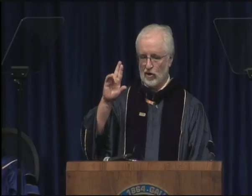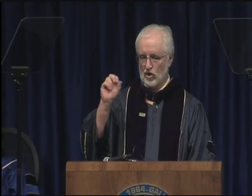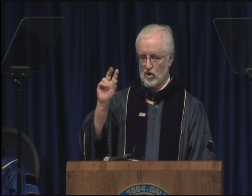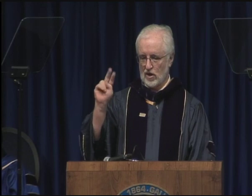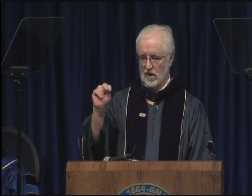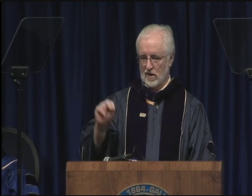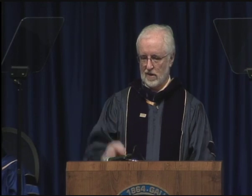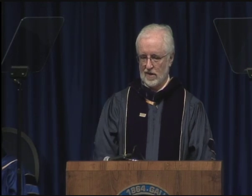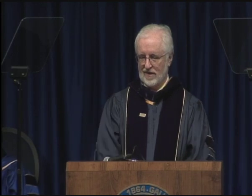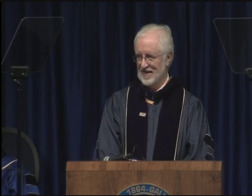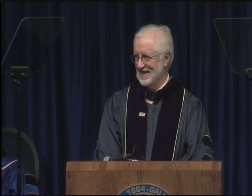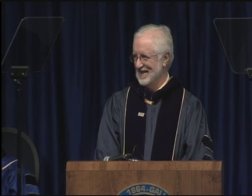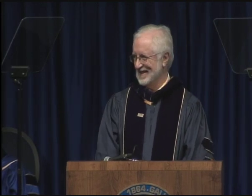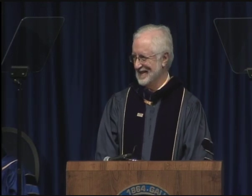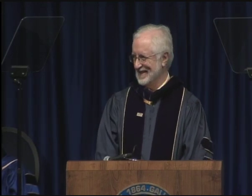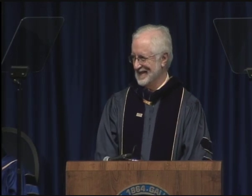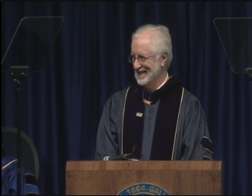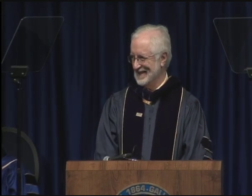Hannah Patterson.